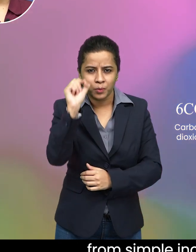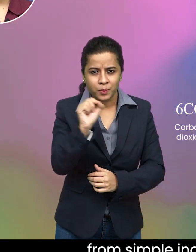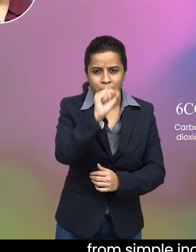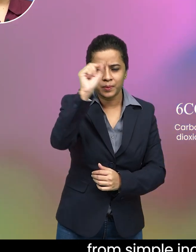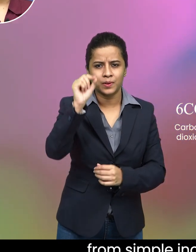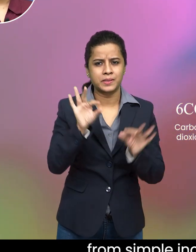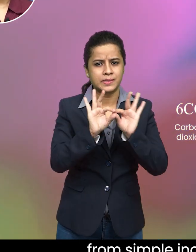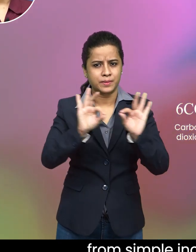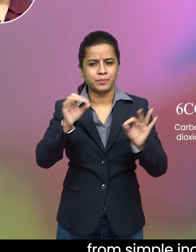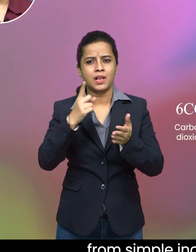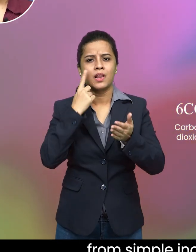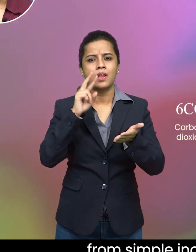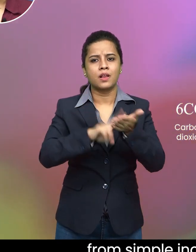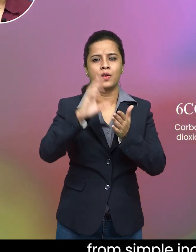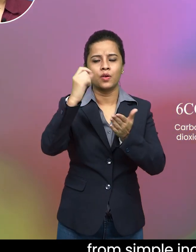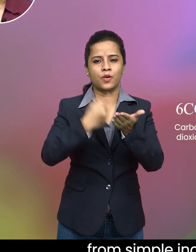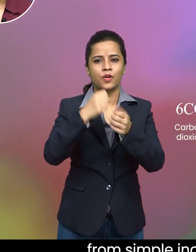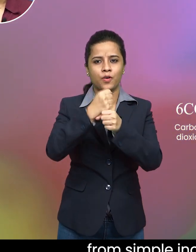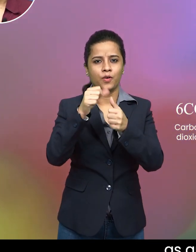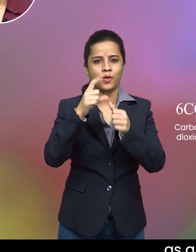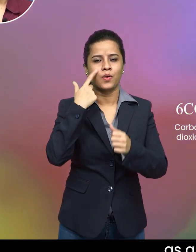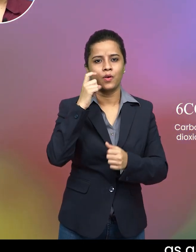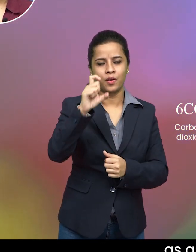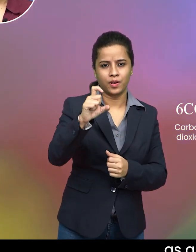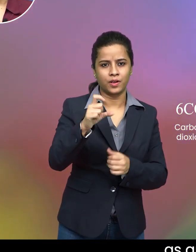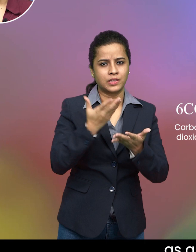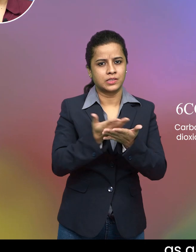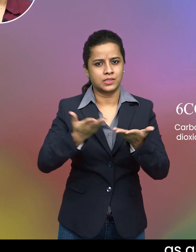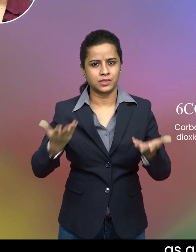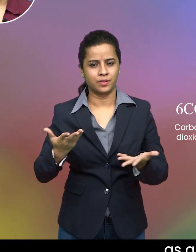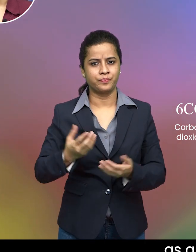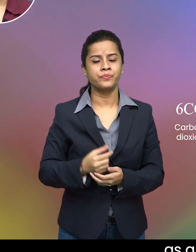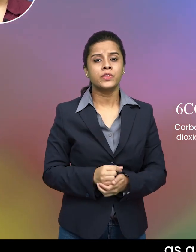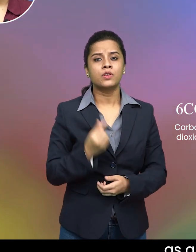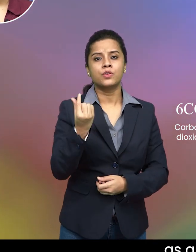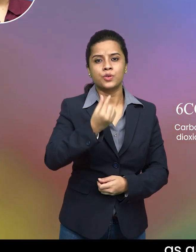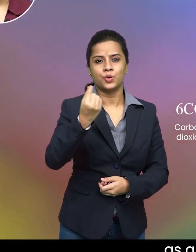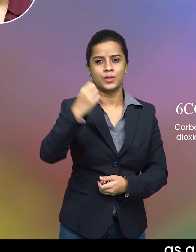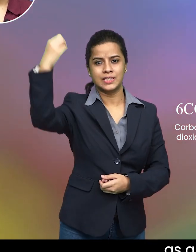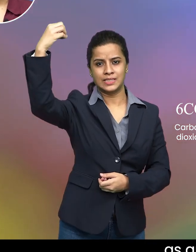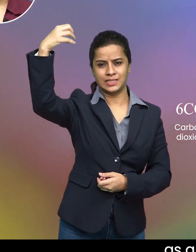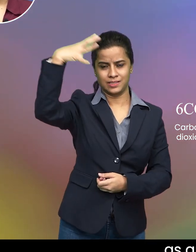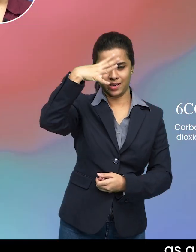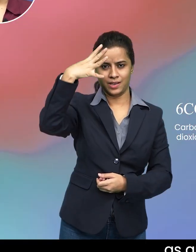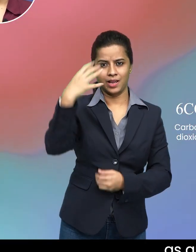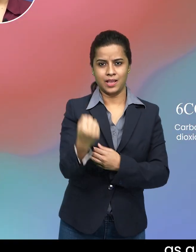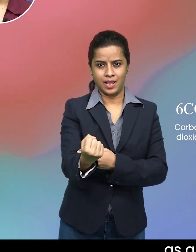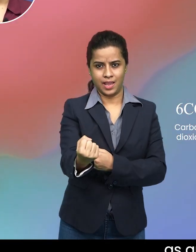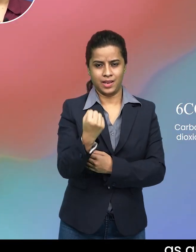ones, using sunlight as an energy source.